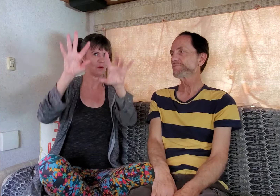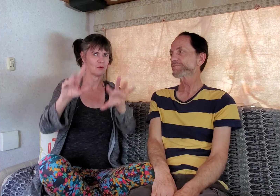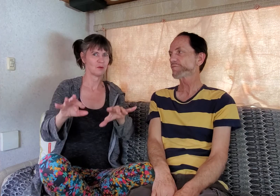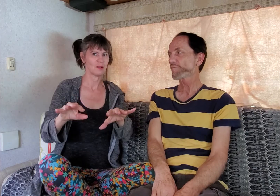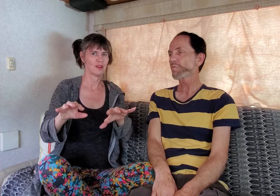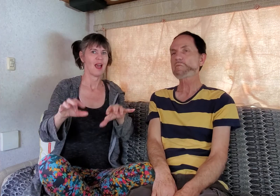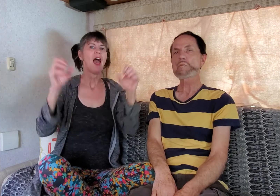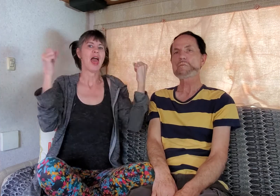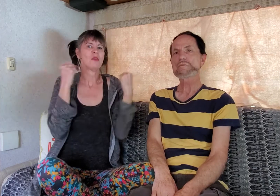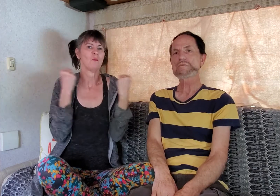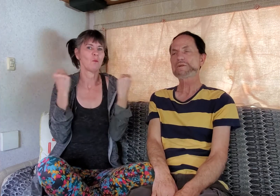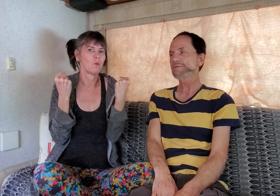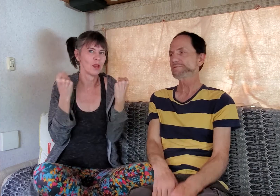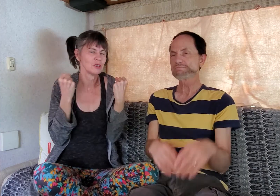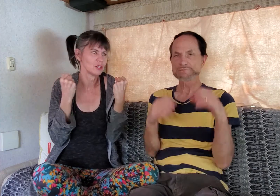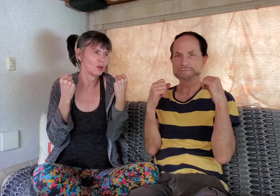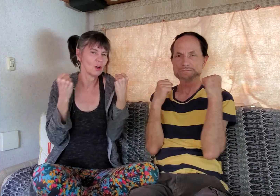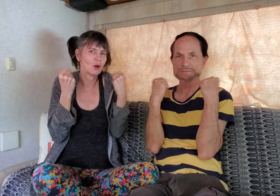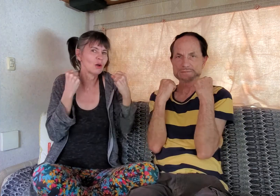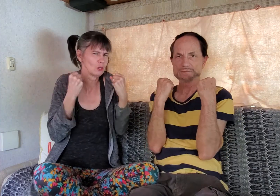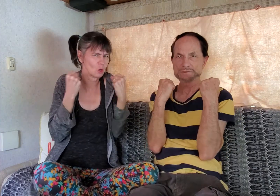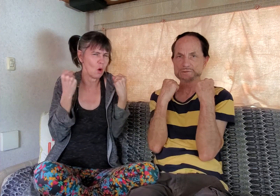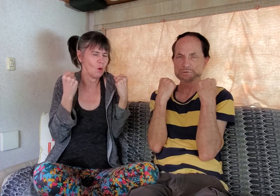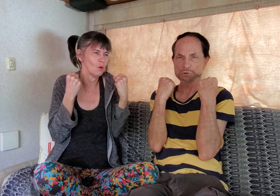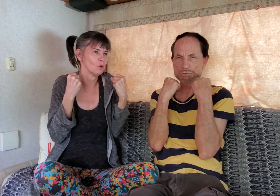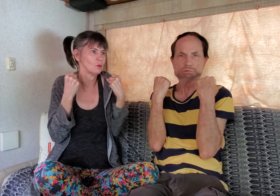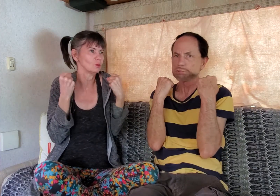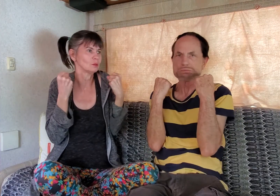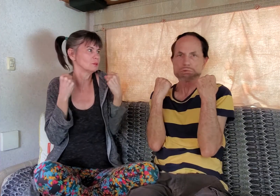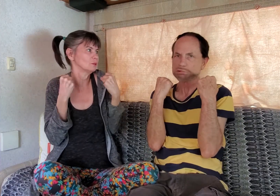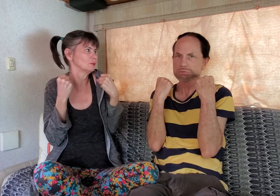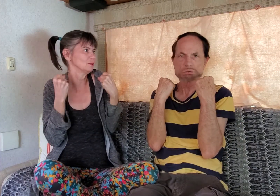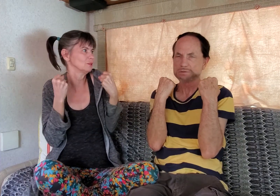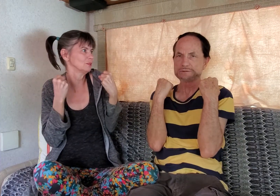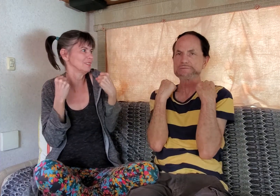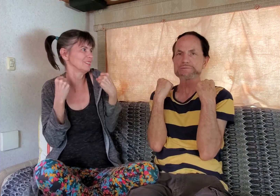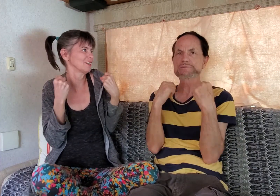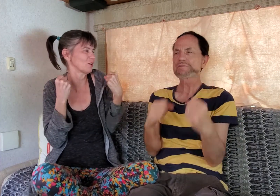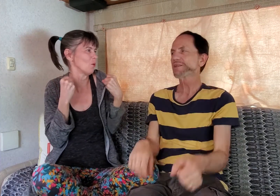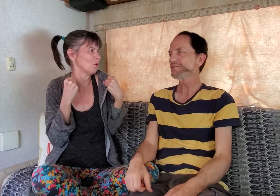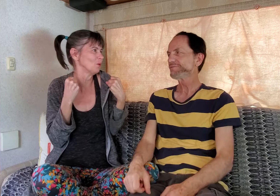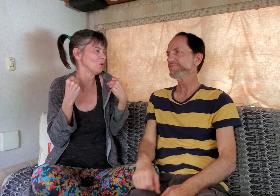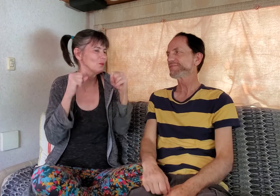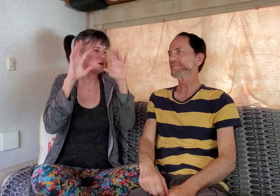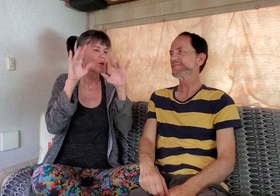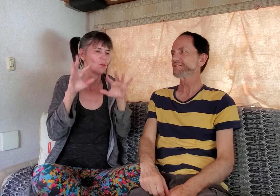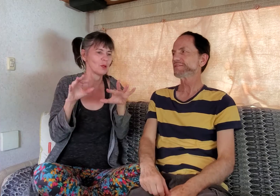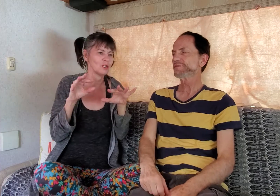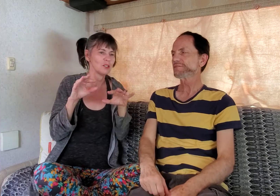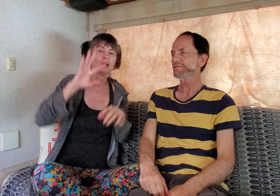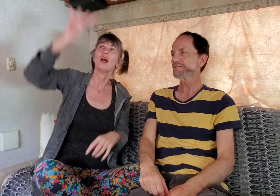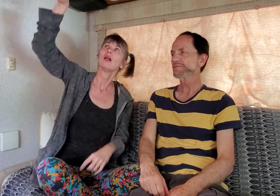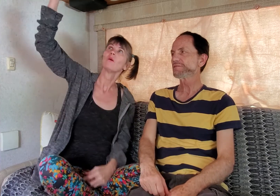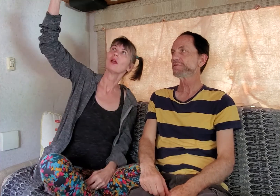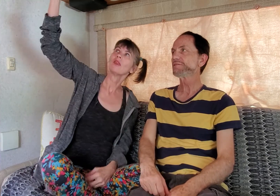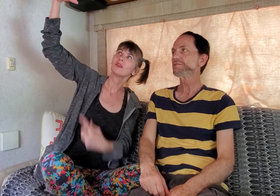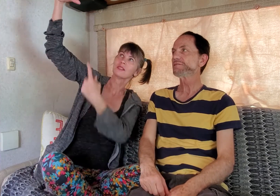snow and winter. It's cold. Cold winter. We have the